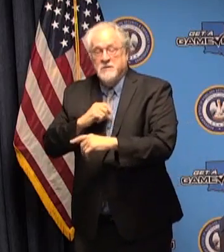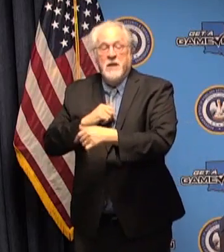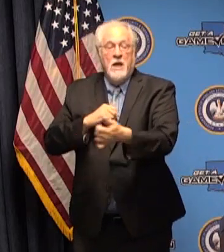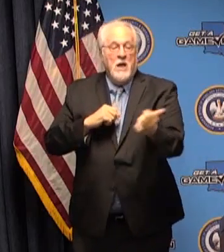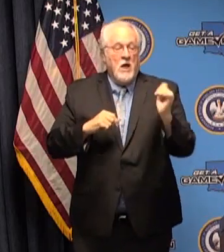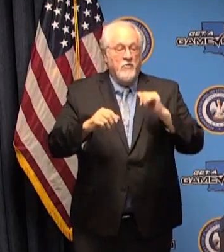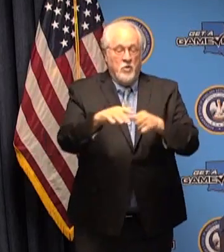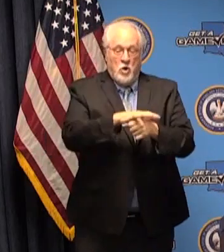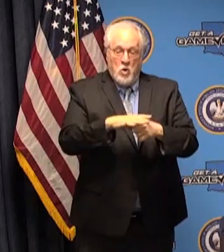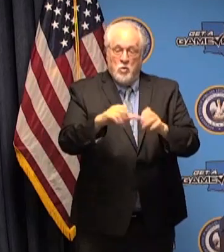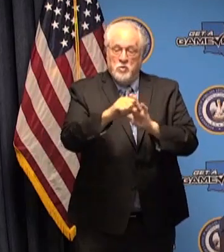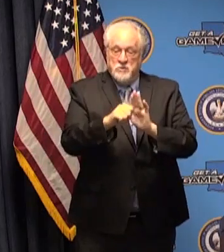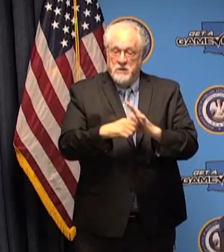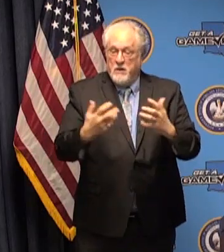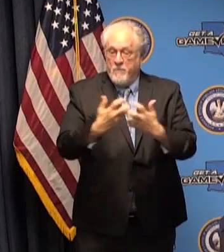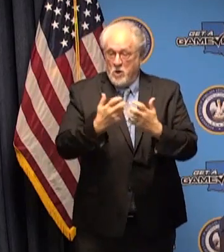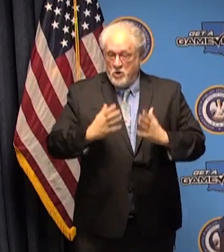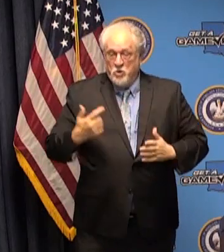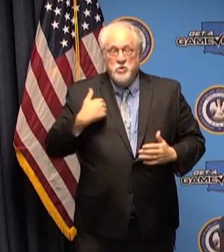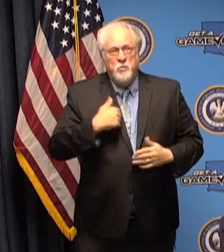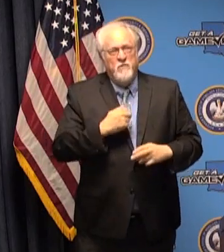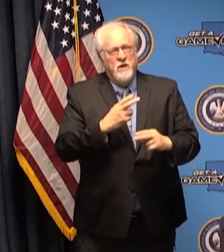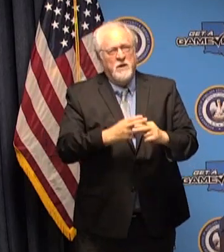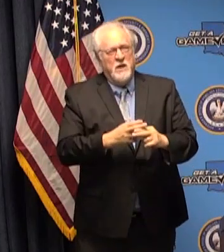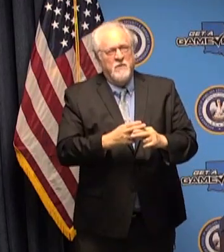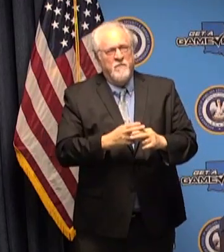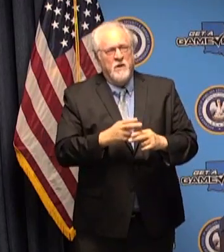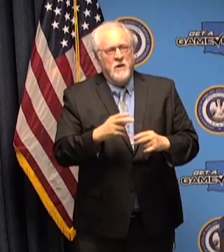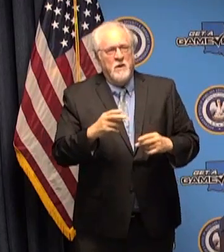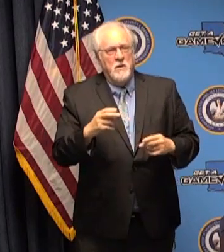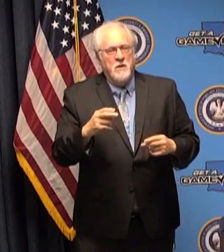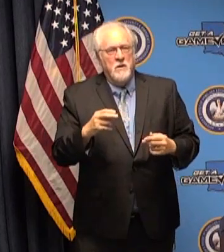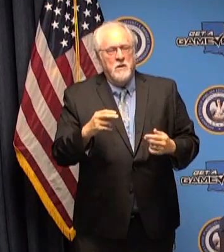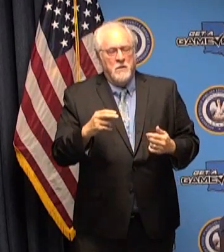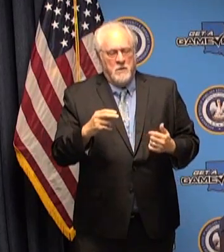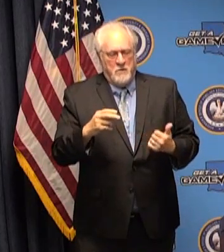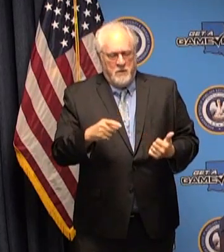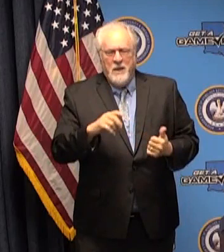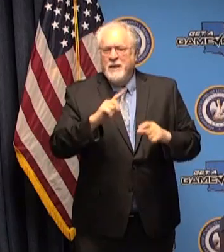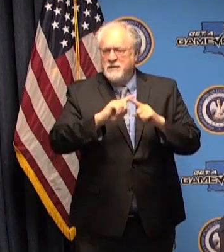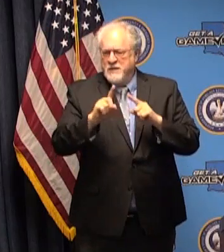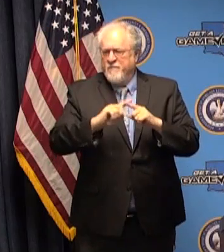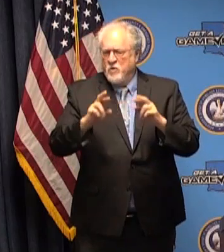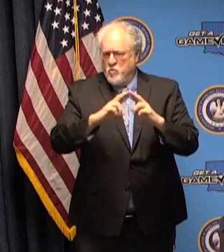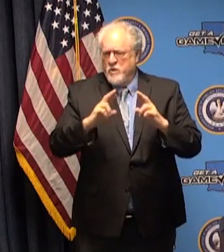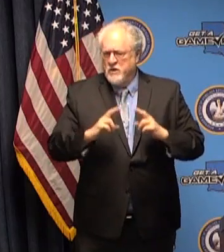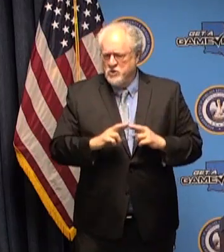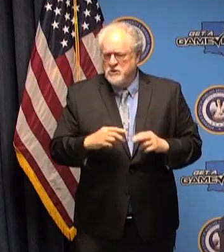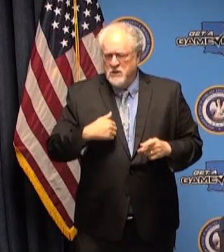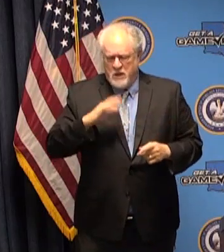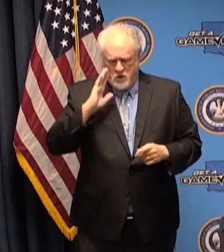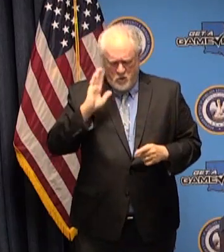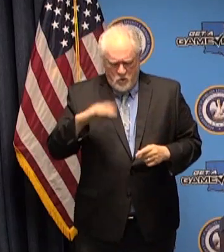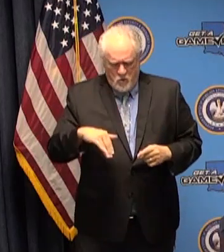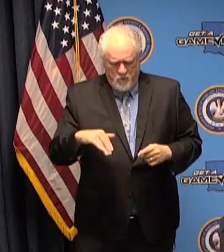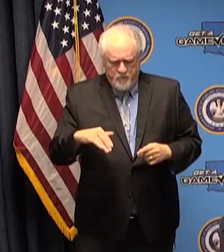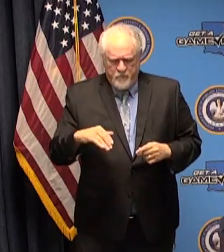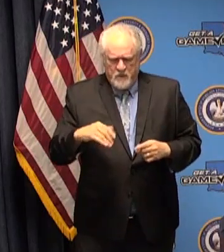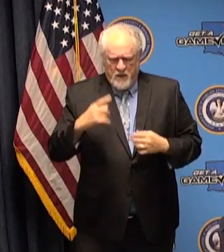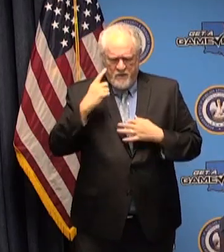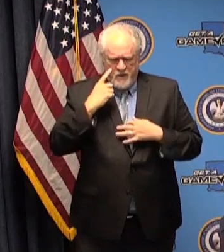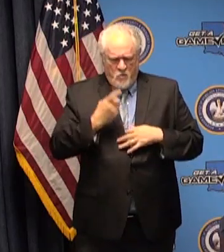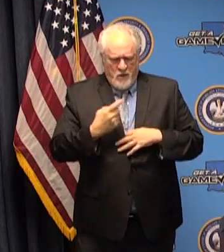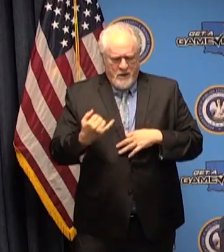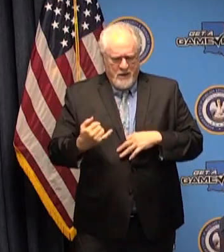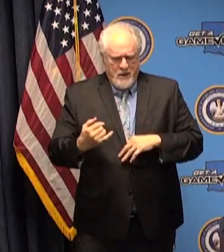state partners. And we've identified areas at different regions. I know that I